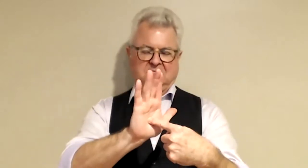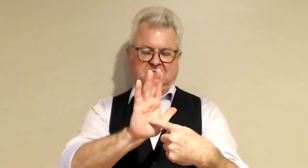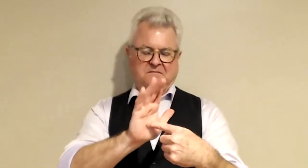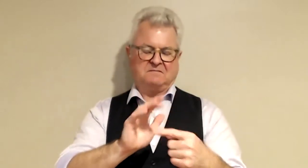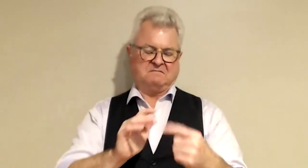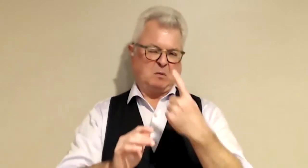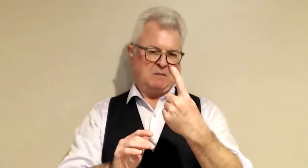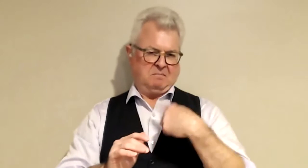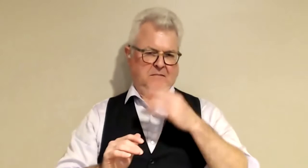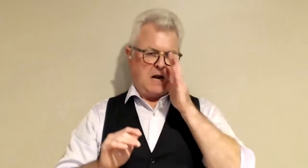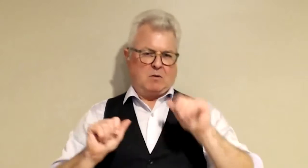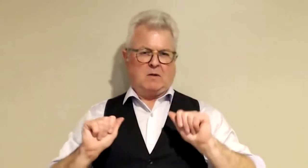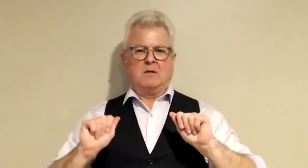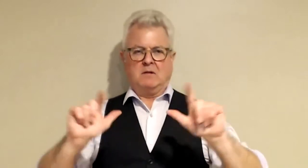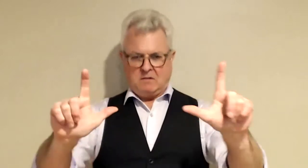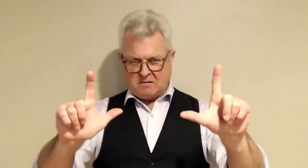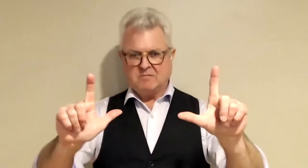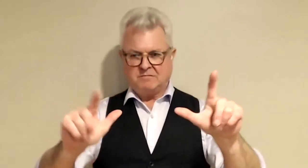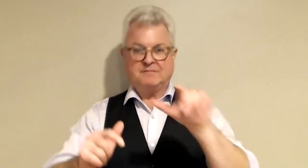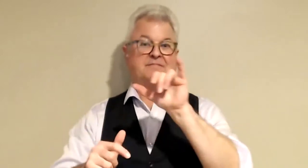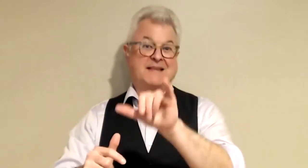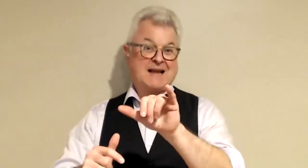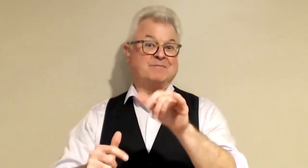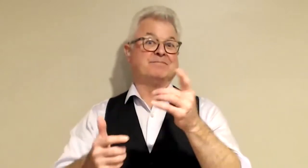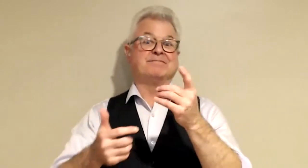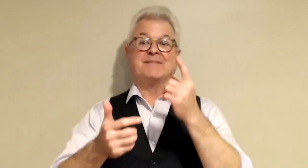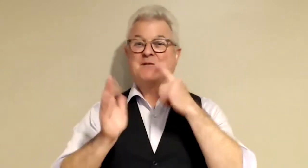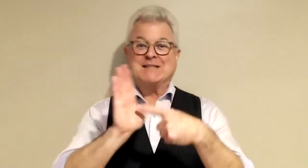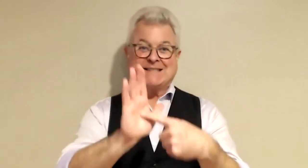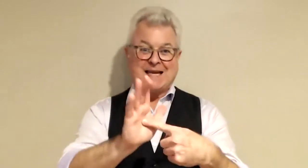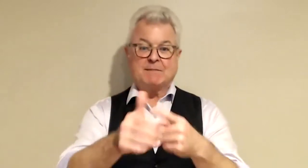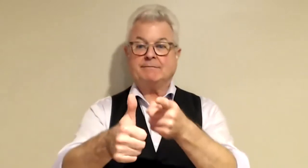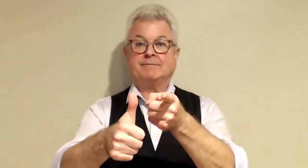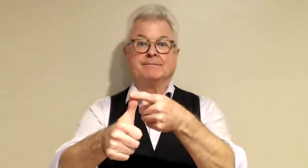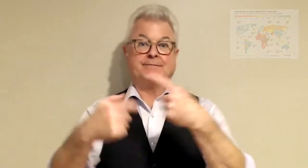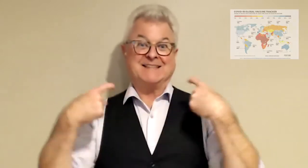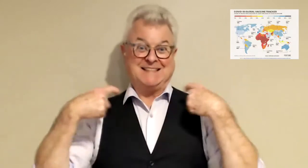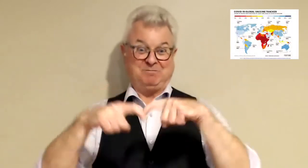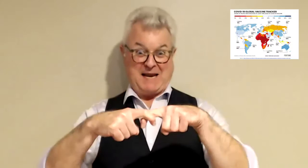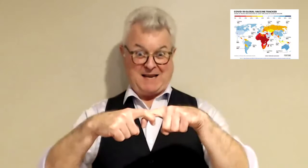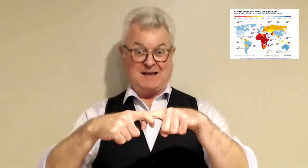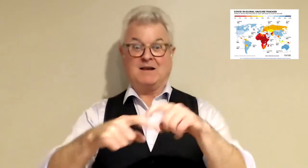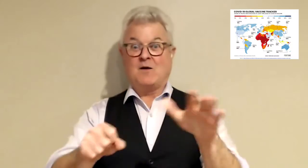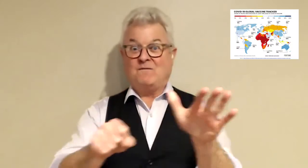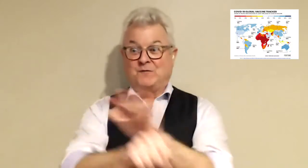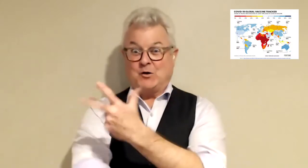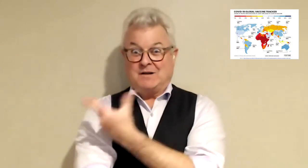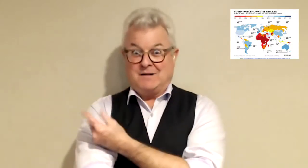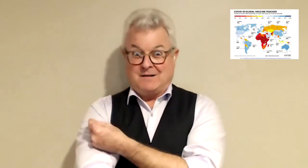vaccinated and the numbers that have not been vaccinated, which I'm going to share with you shortly. For example, when we talk about